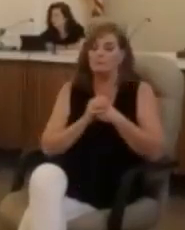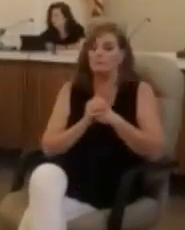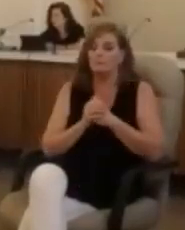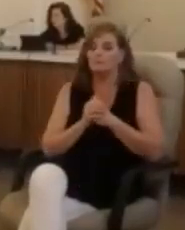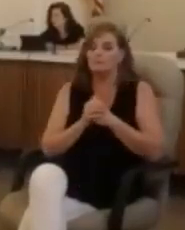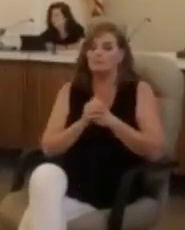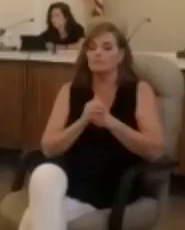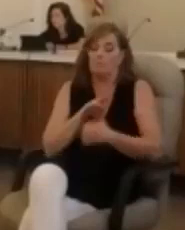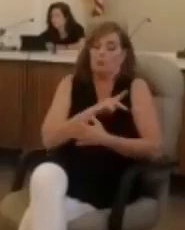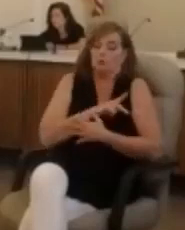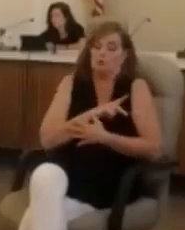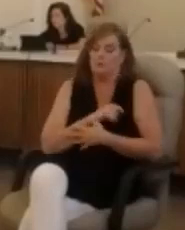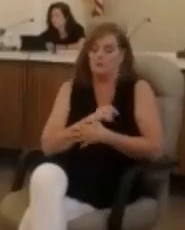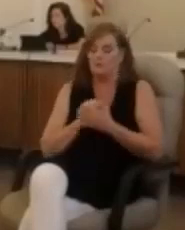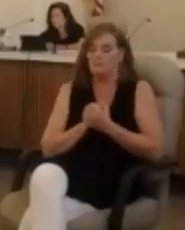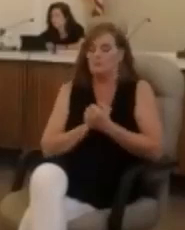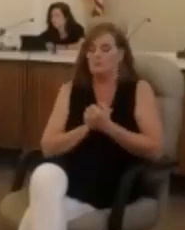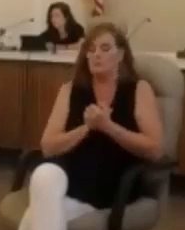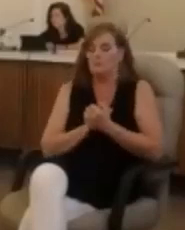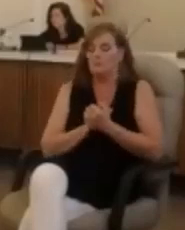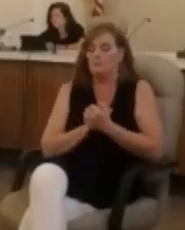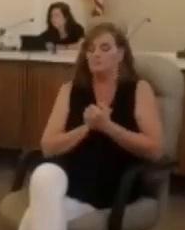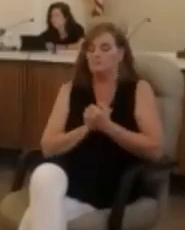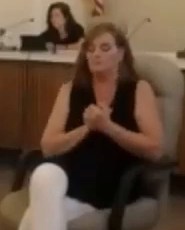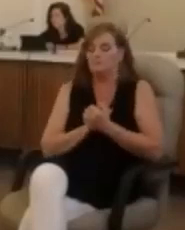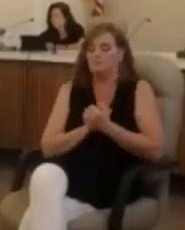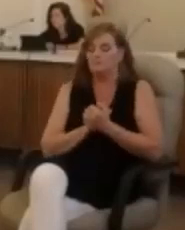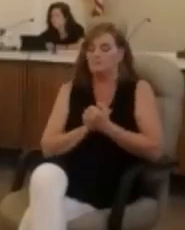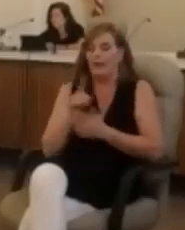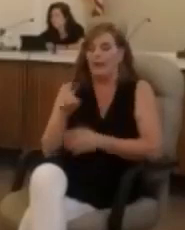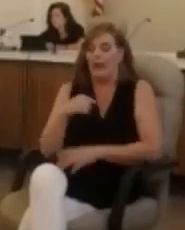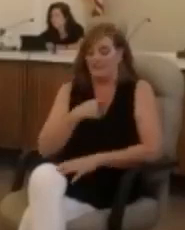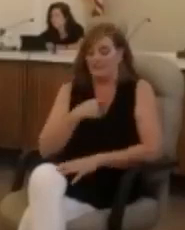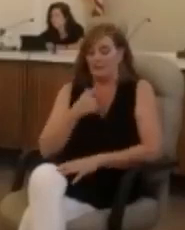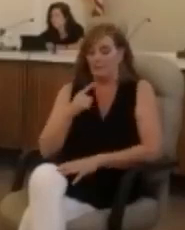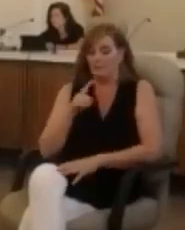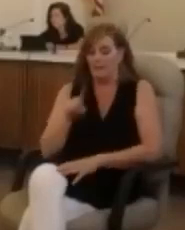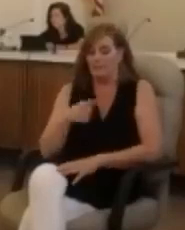Personally, I'm only one vote, but that's my